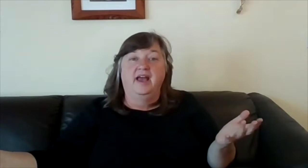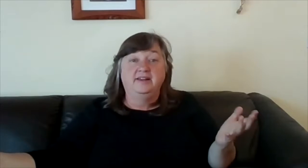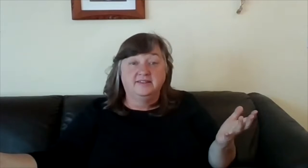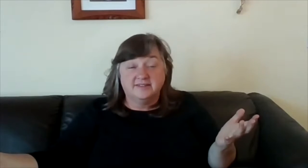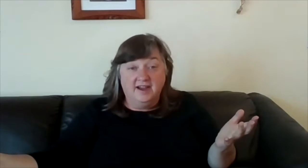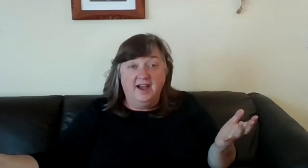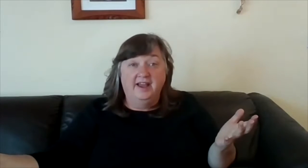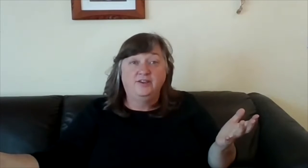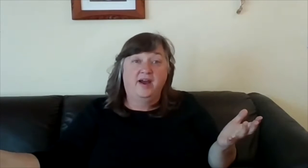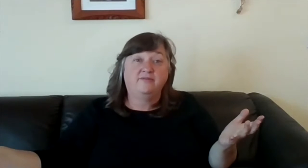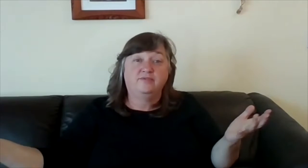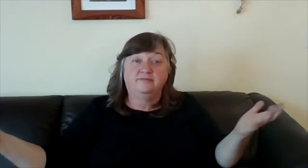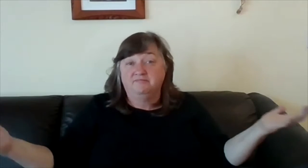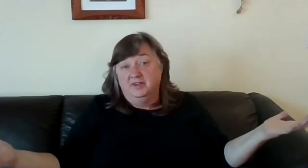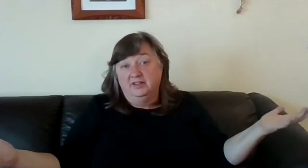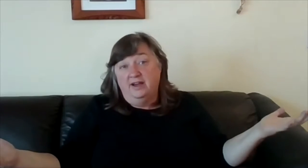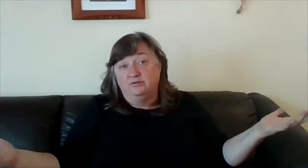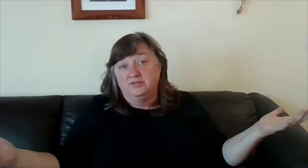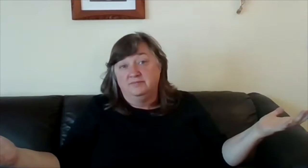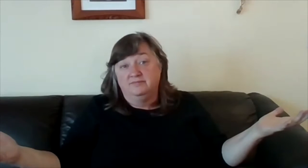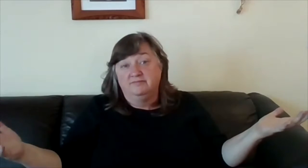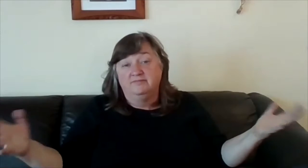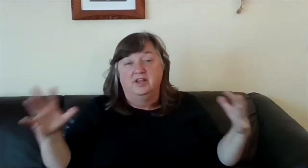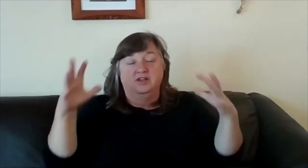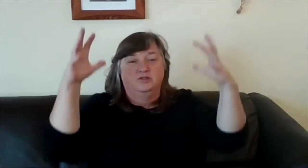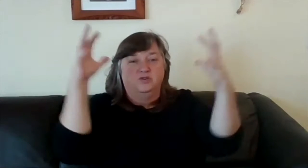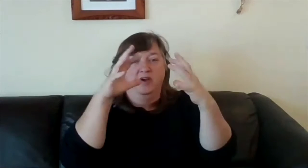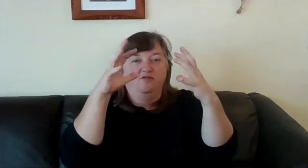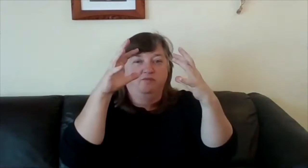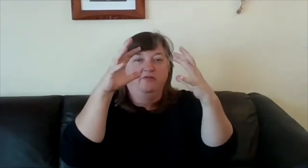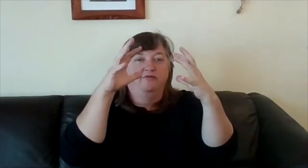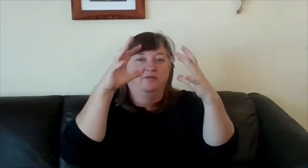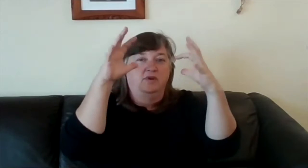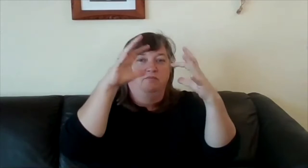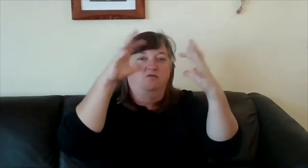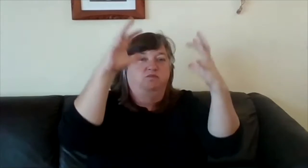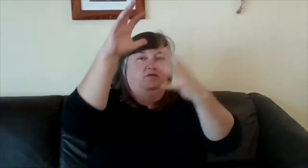And in the sky, you have clouds. So you have puff, puff, puff,